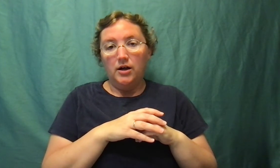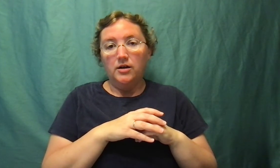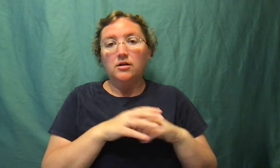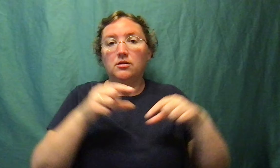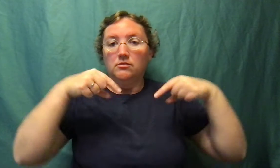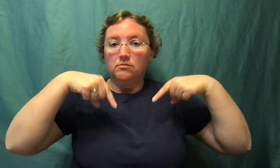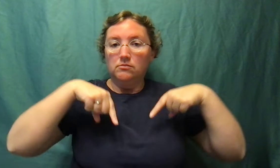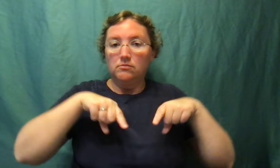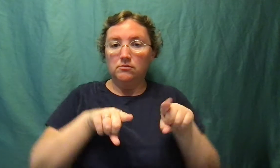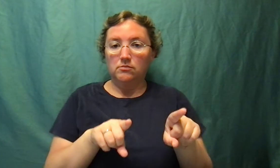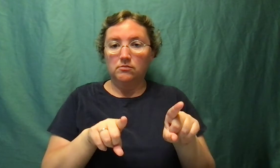gone,